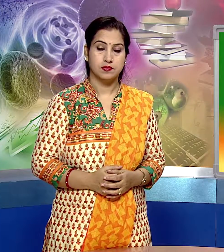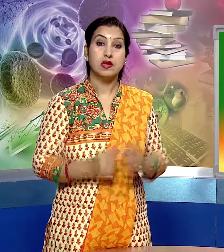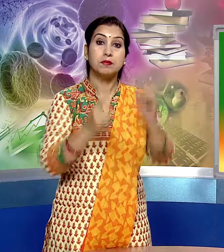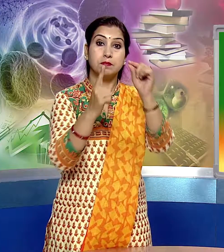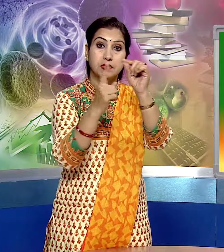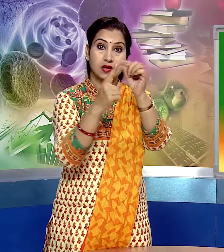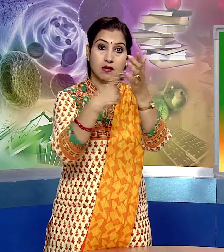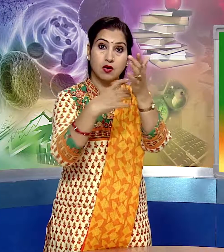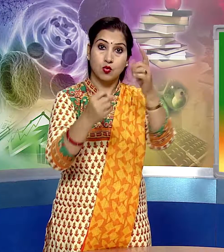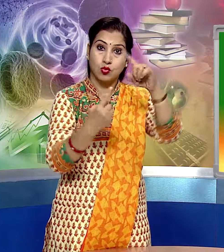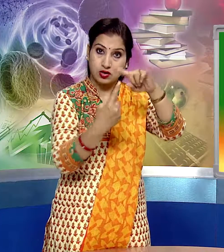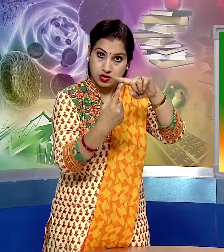protein,